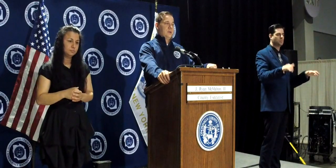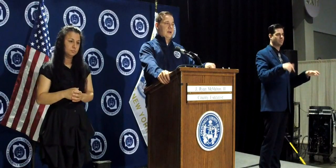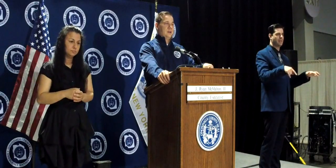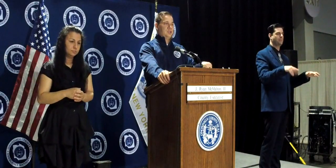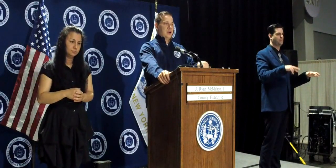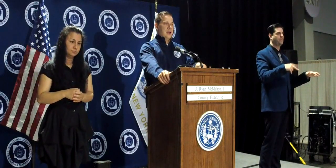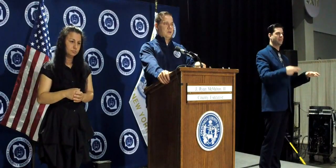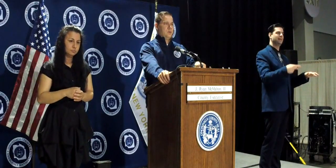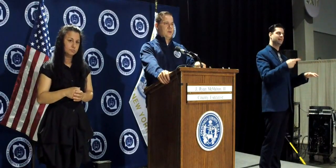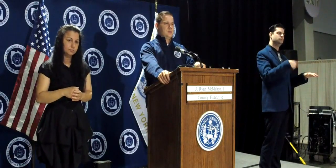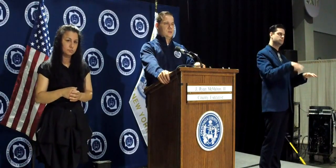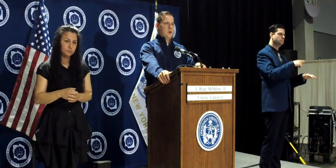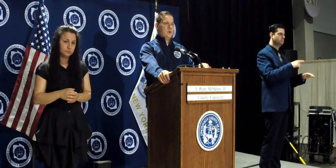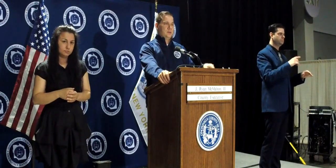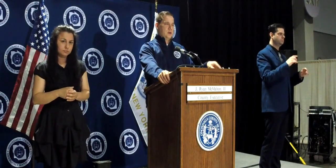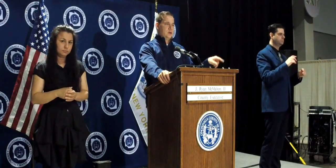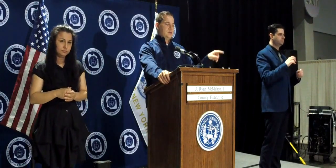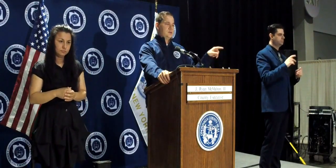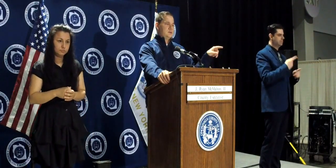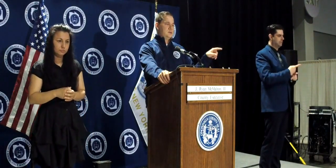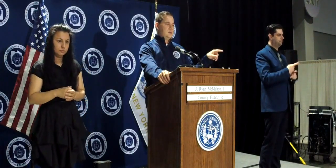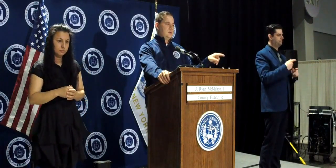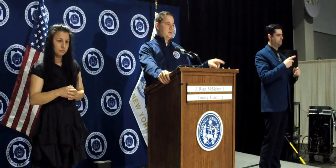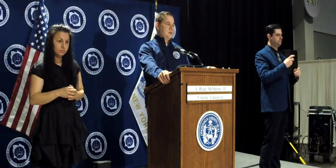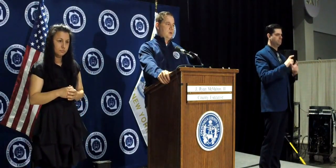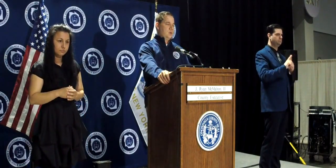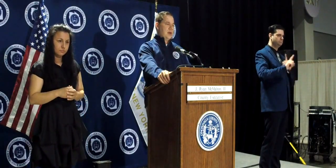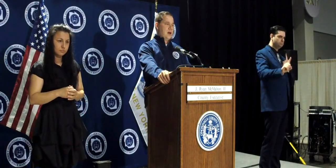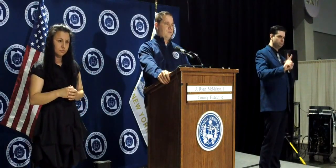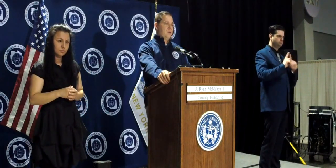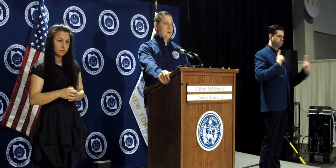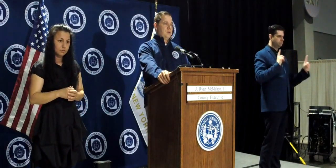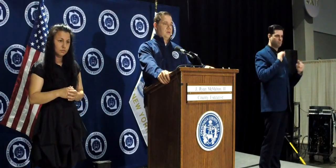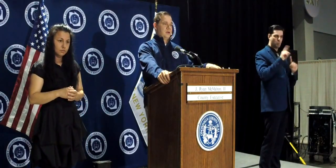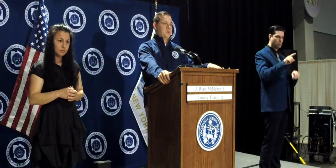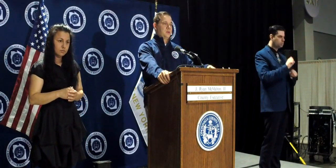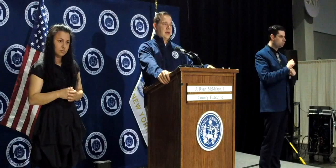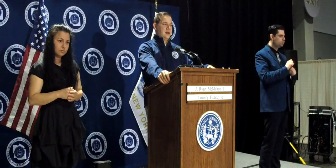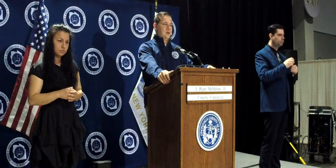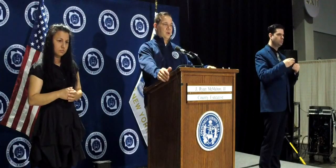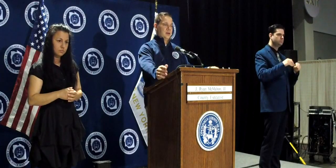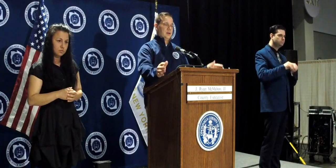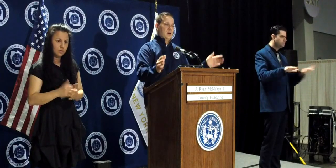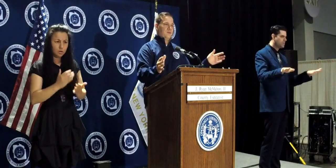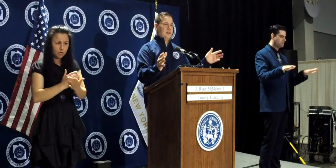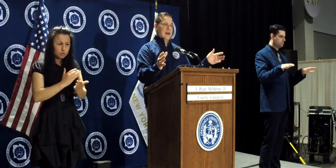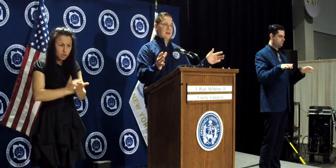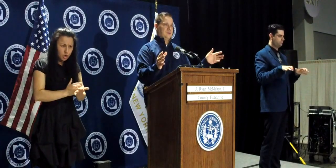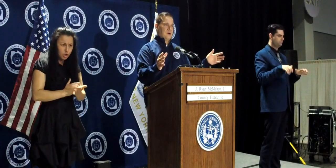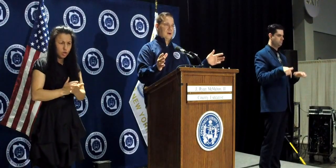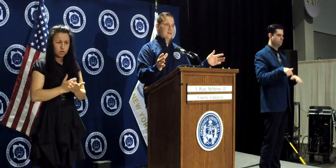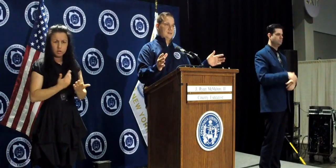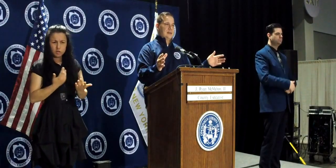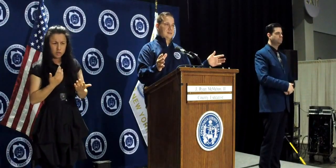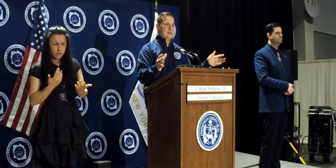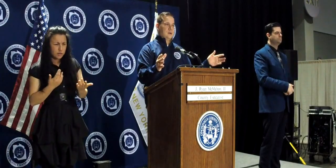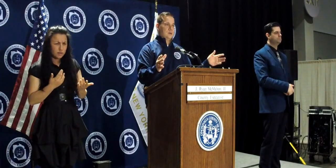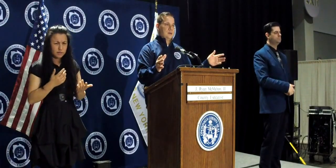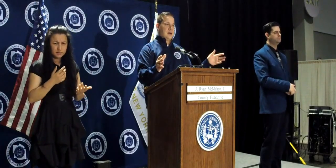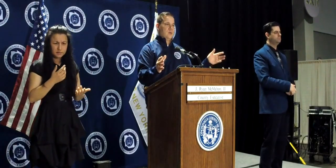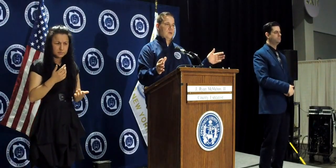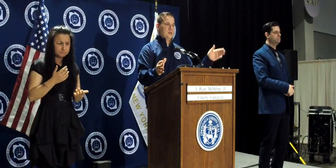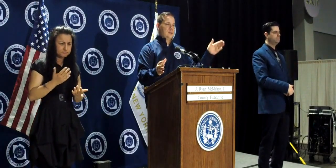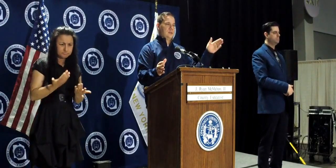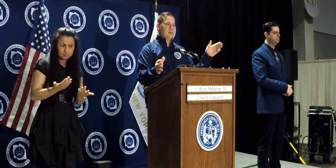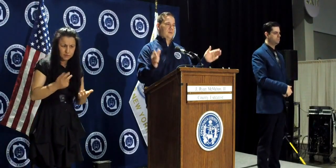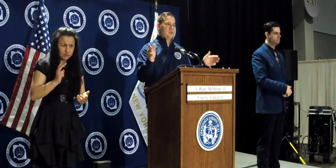how we kind of track where this is going, Doug, is, we look at the data. We're getting enough data as far as testing goes